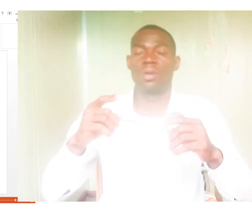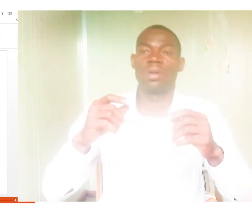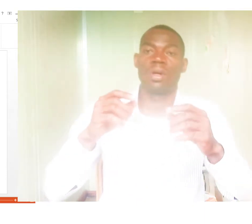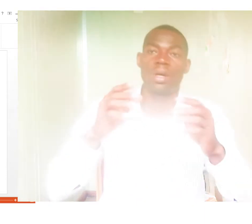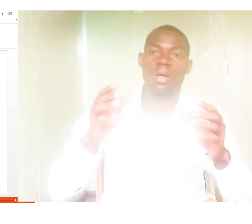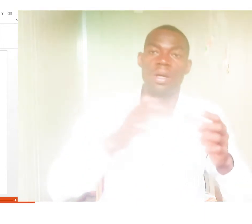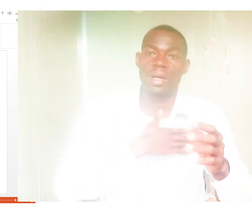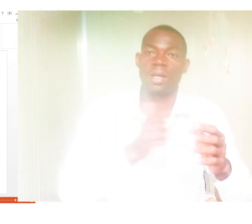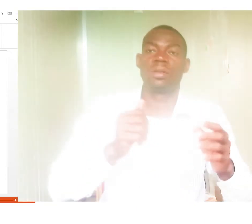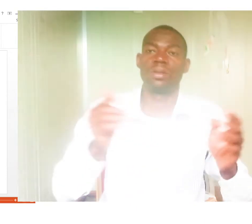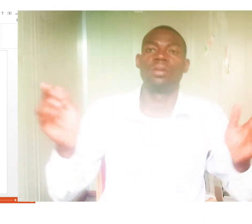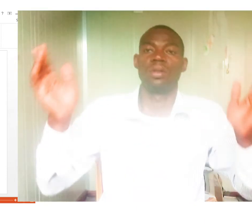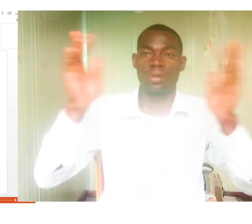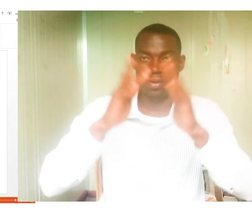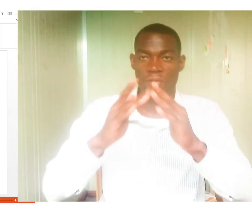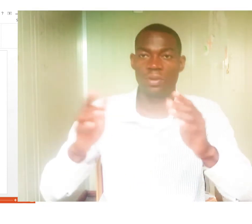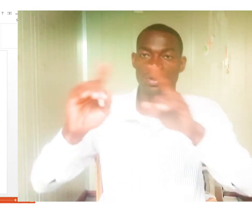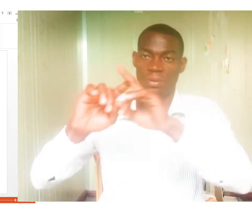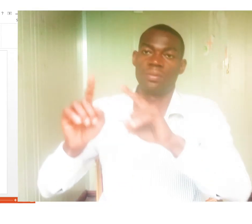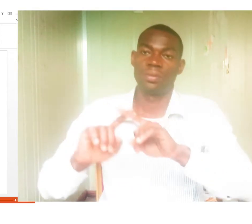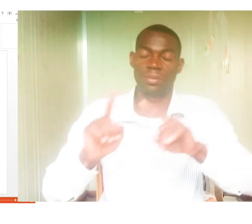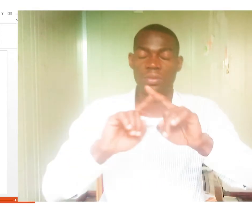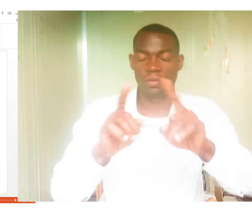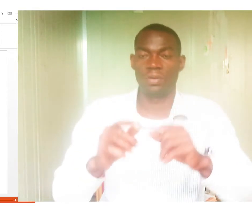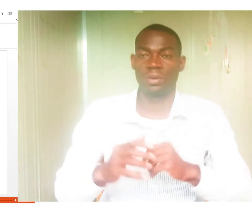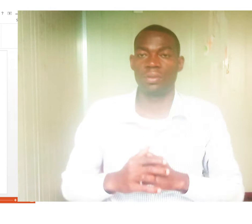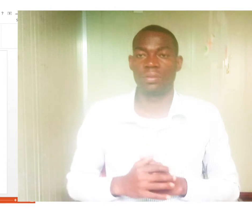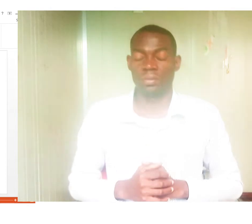as conferences.